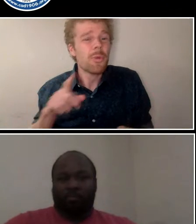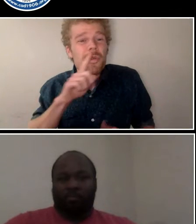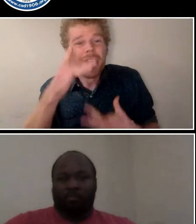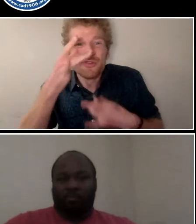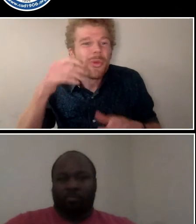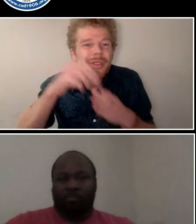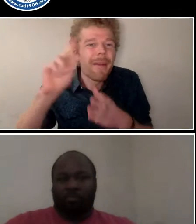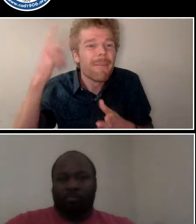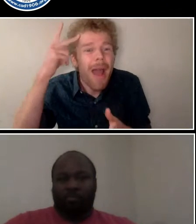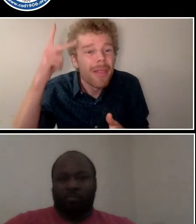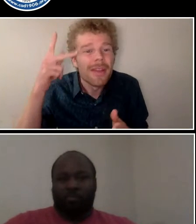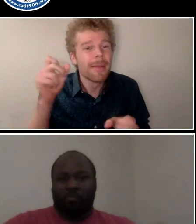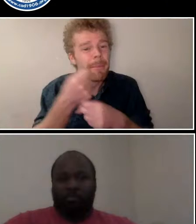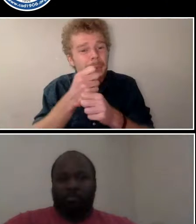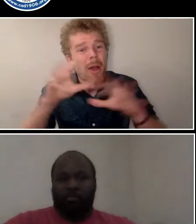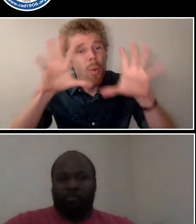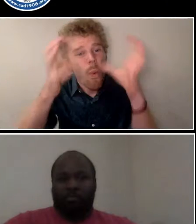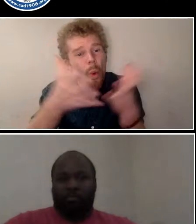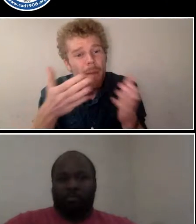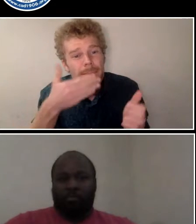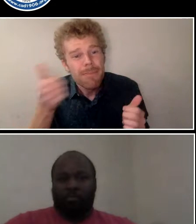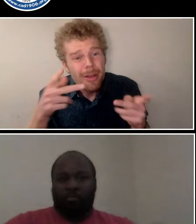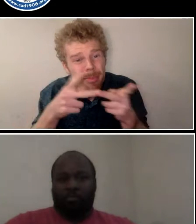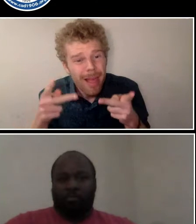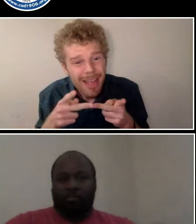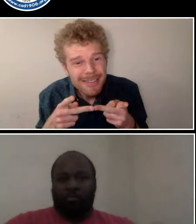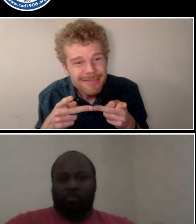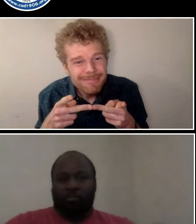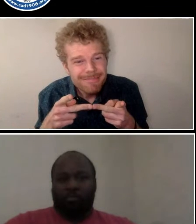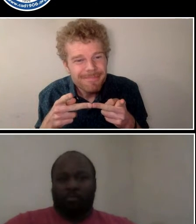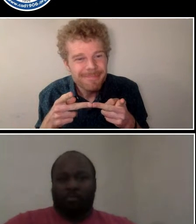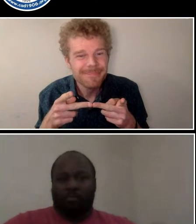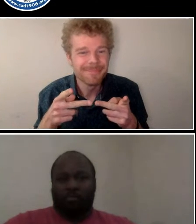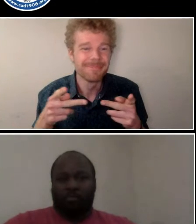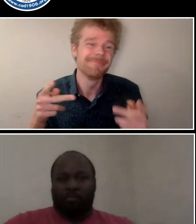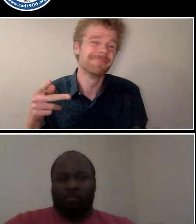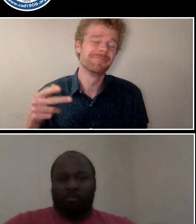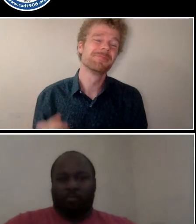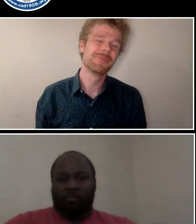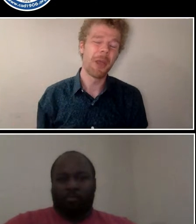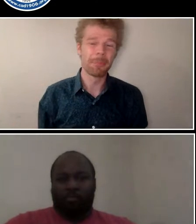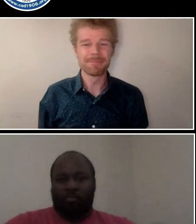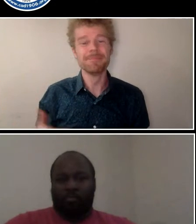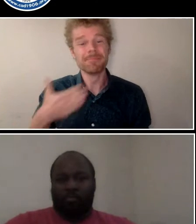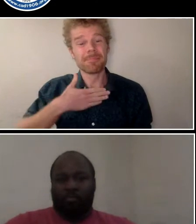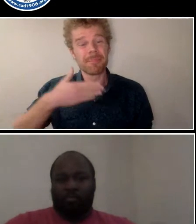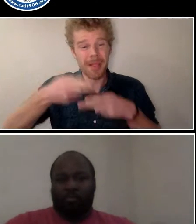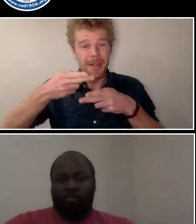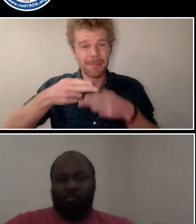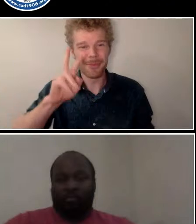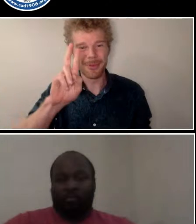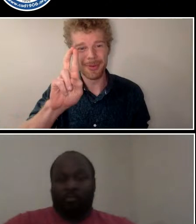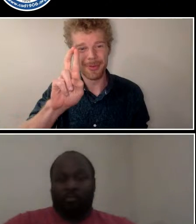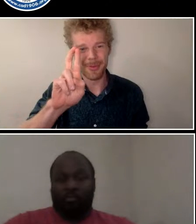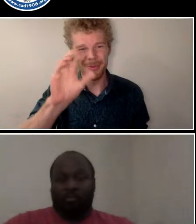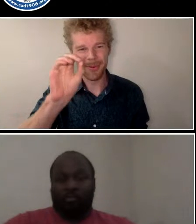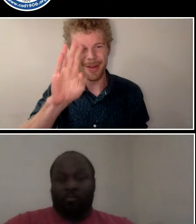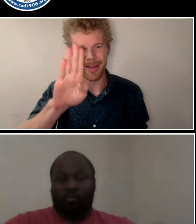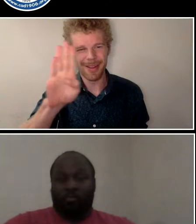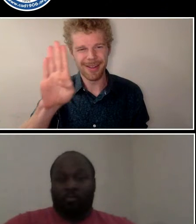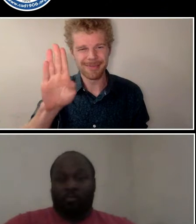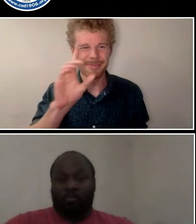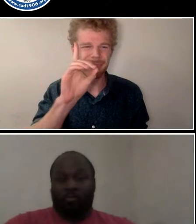us. And thank you to the interpreters as well for working this evening. And thank you for all of you for your interest in politics and